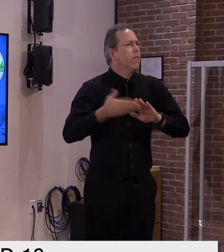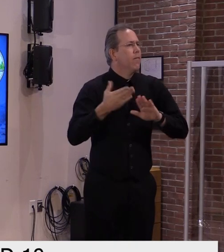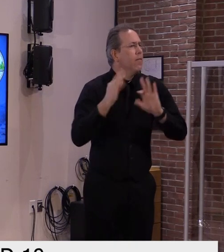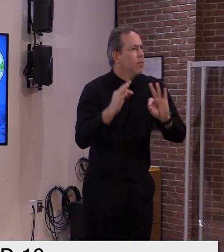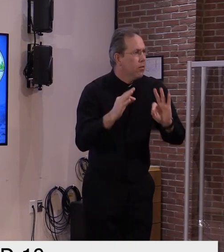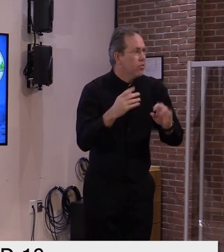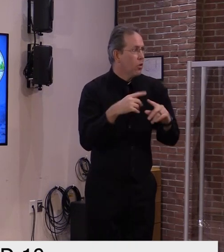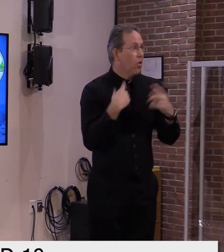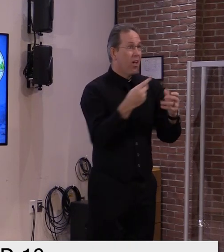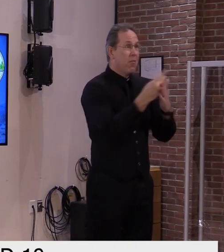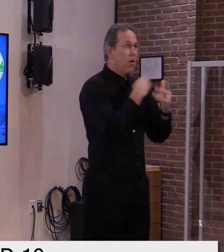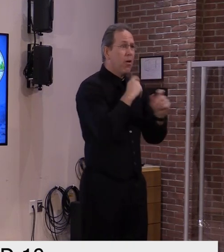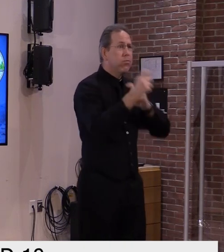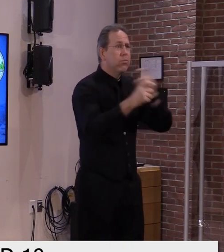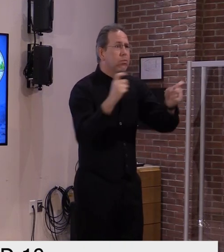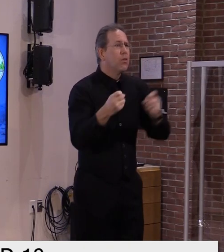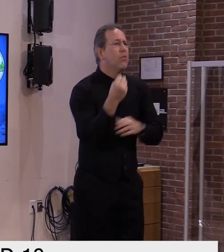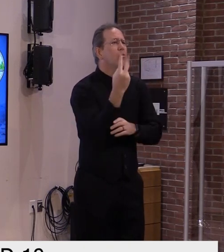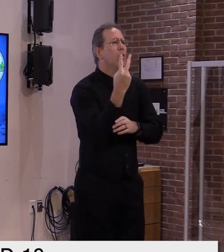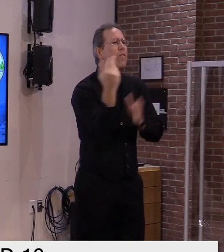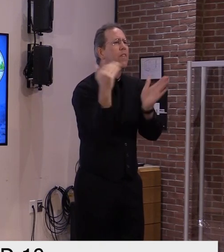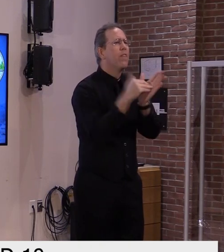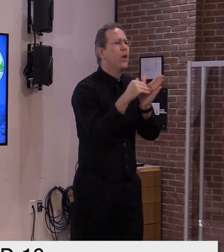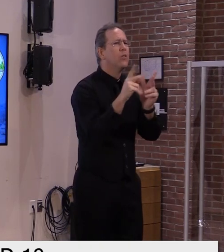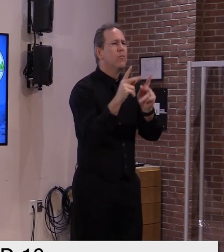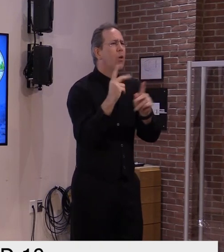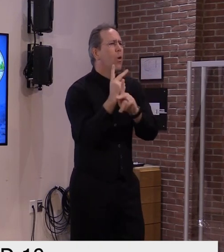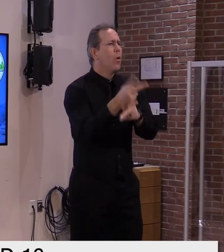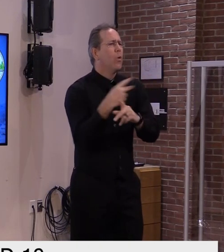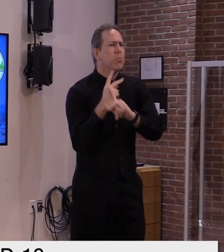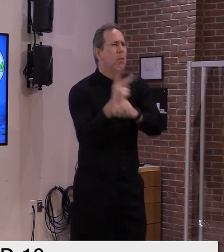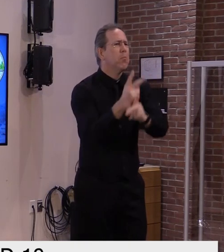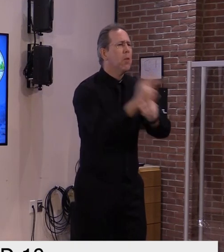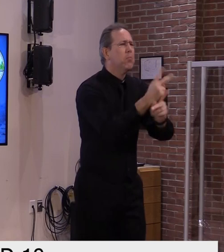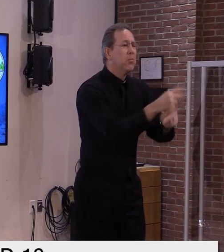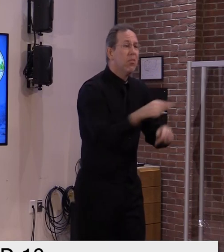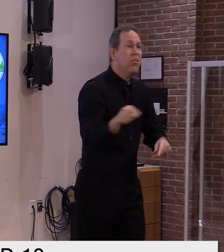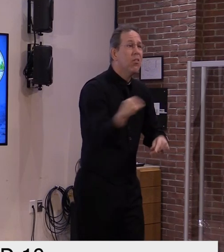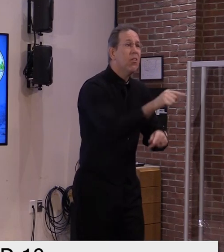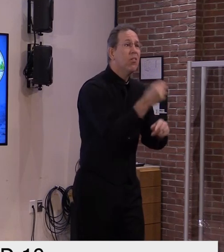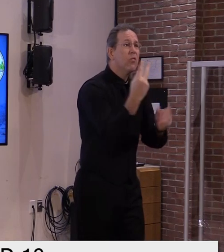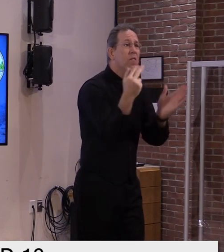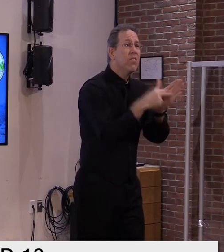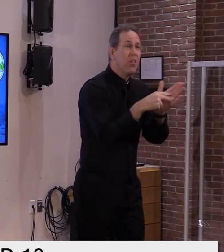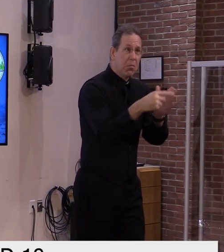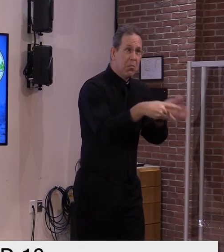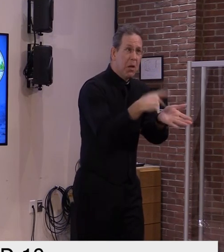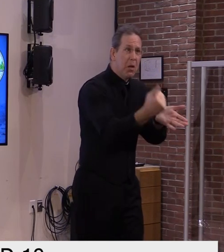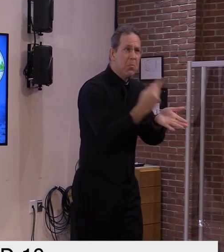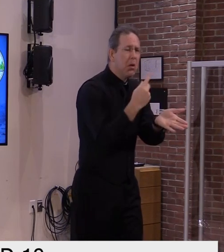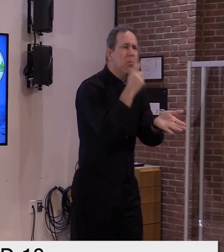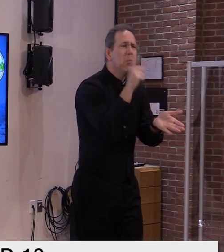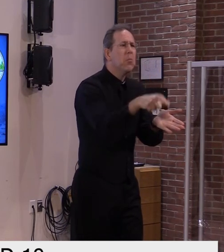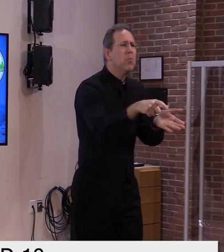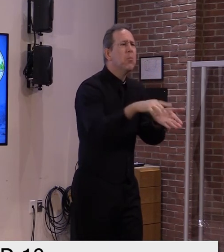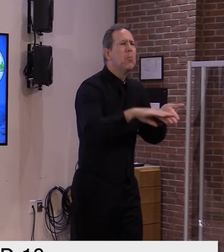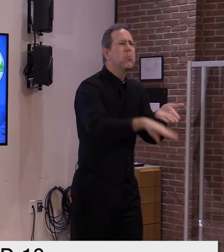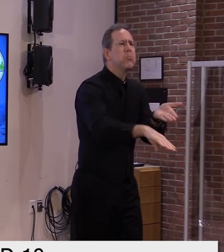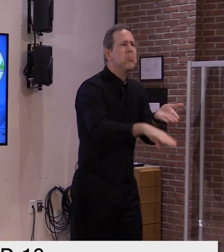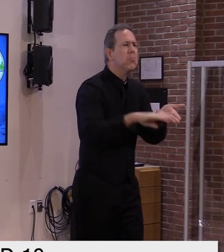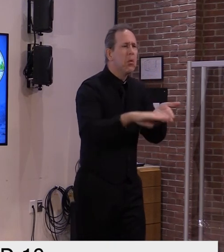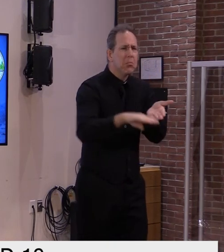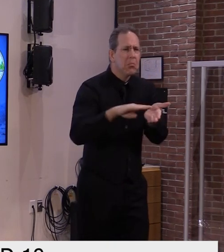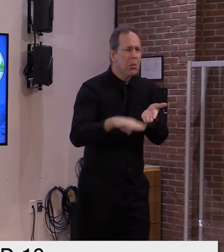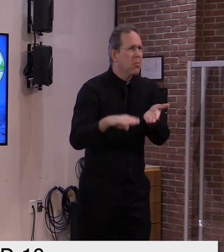over 12,000 loans, many forgivable, that total over $1.2 billion. The SBA